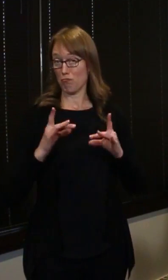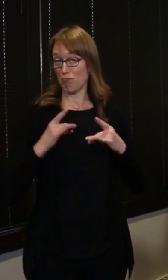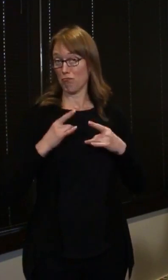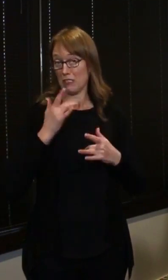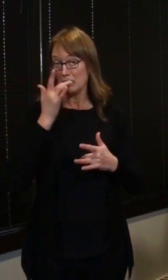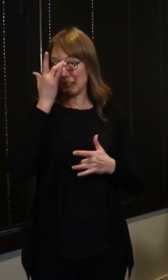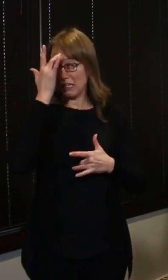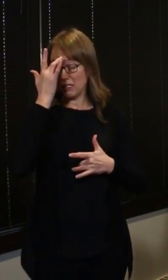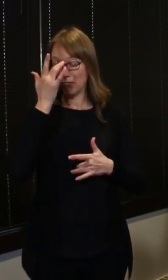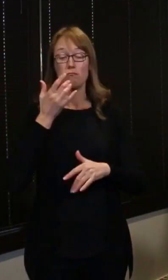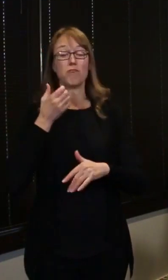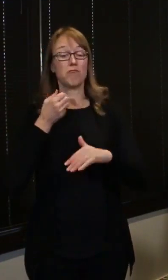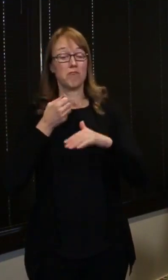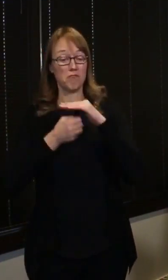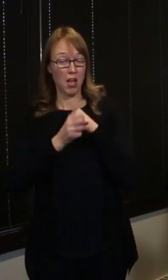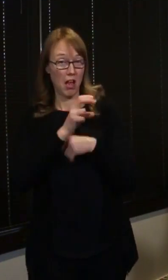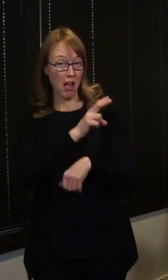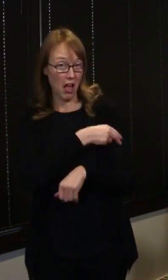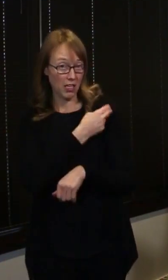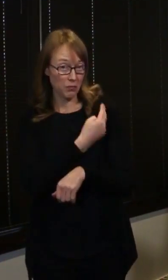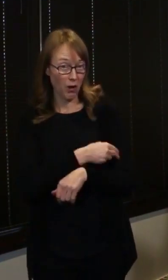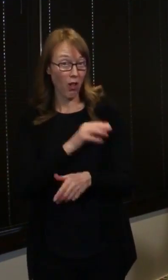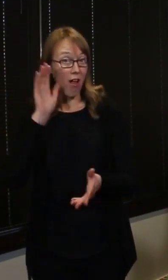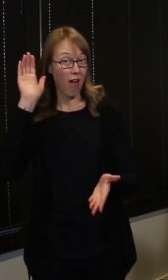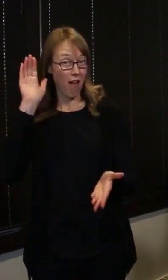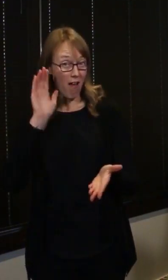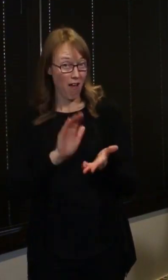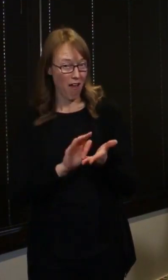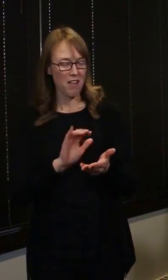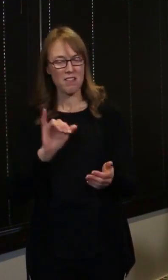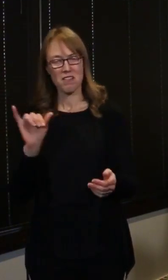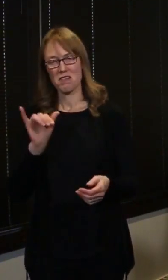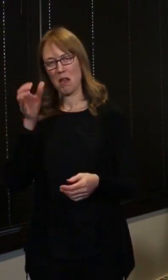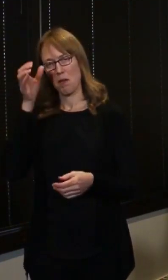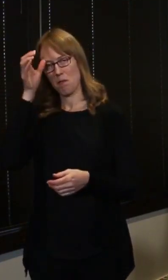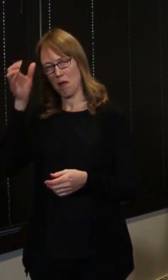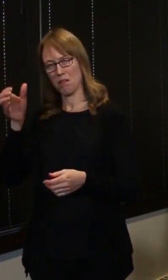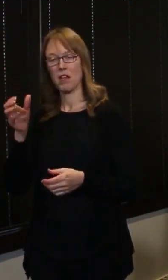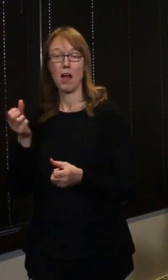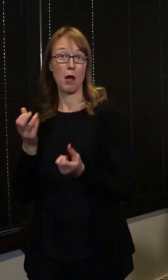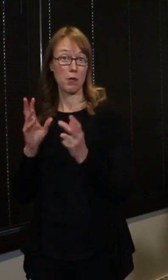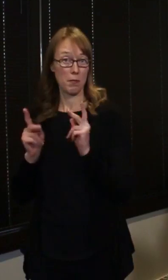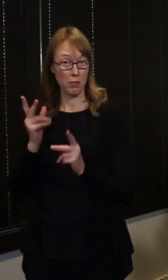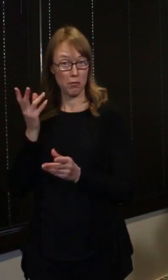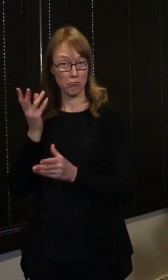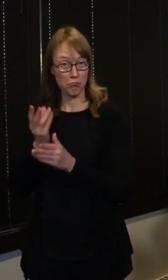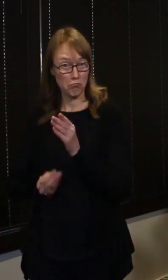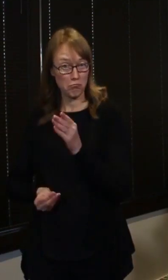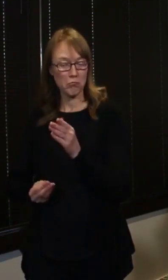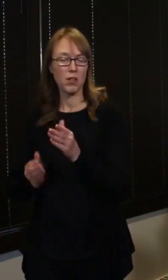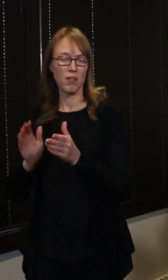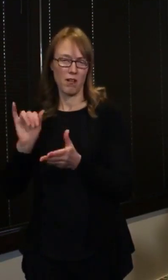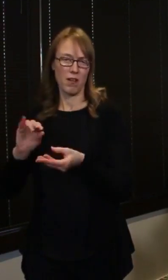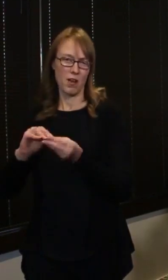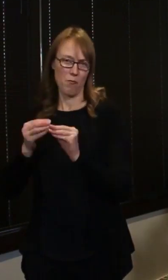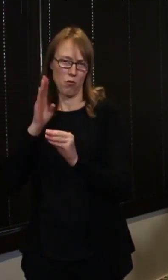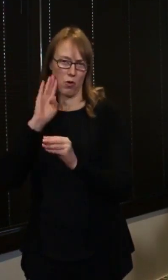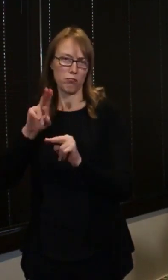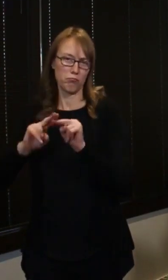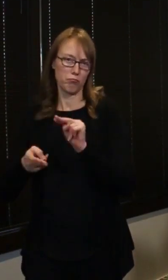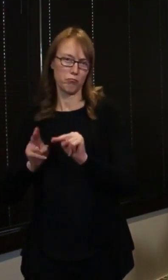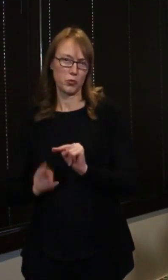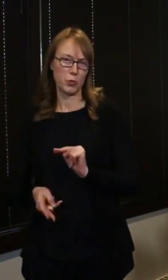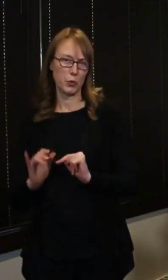task force hospital. And that brings our 7-day moving average to 11 deaths per day. So again, continuing to trend down, which is good